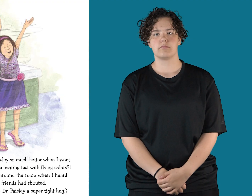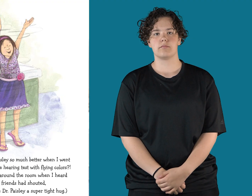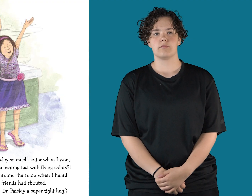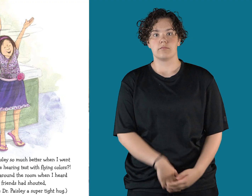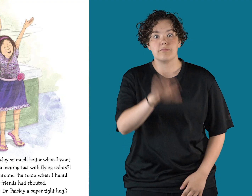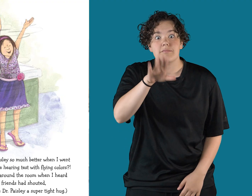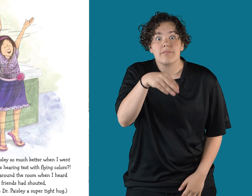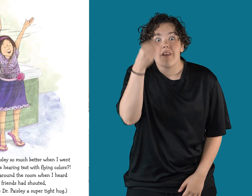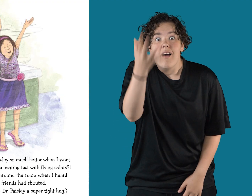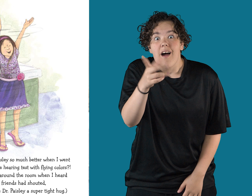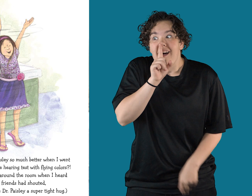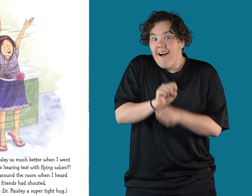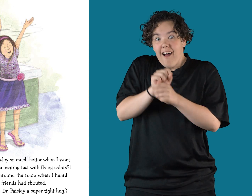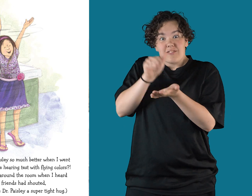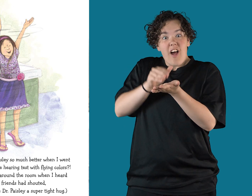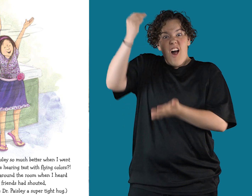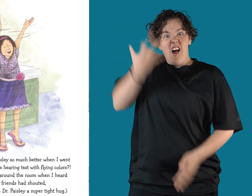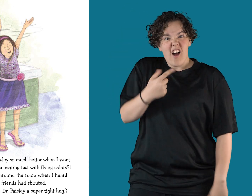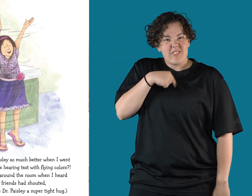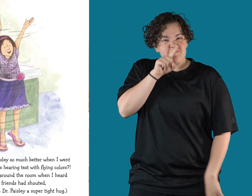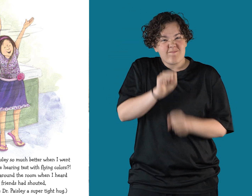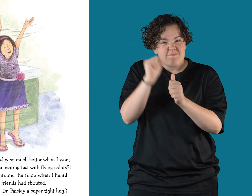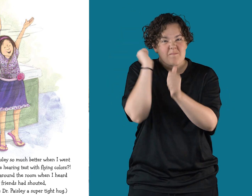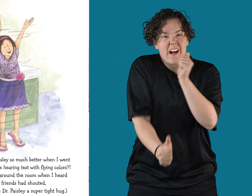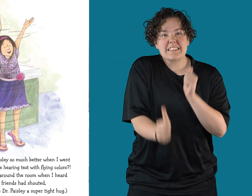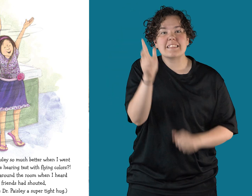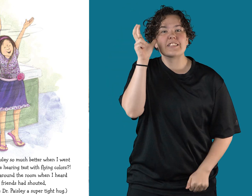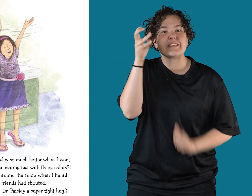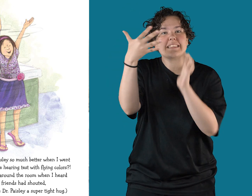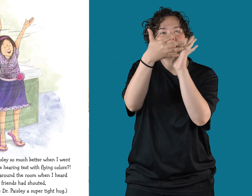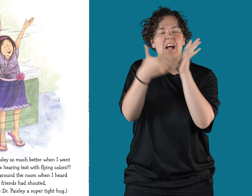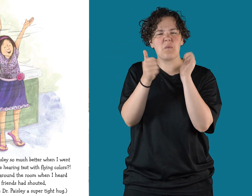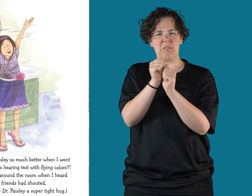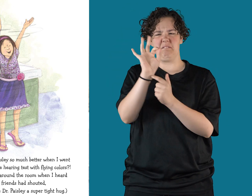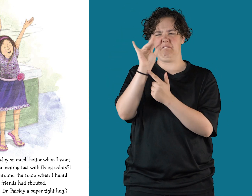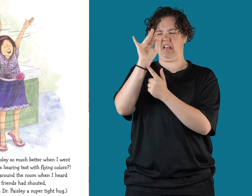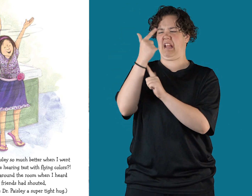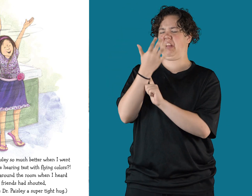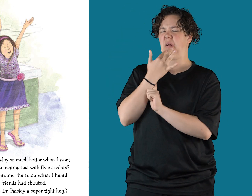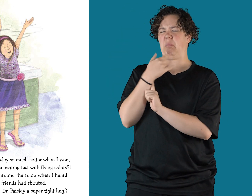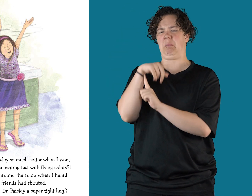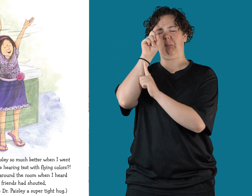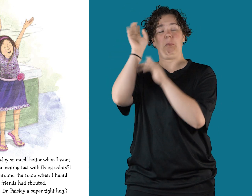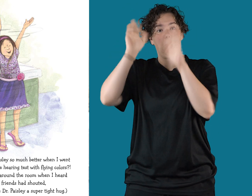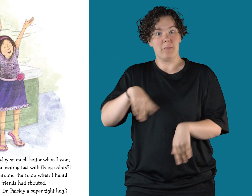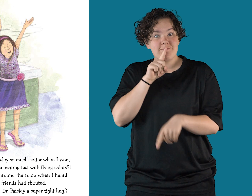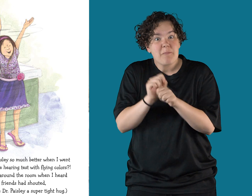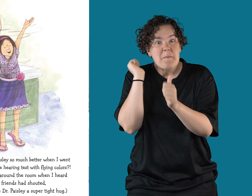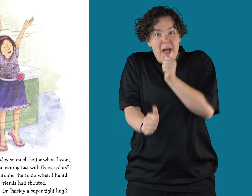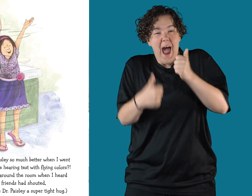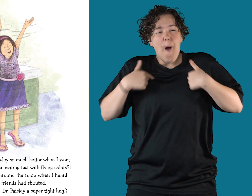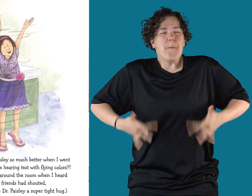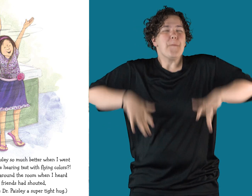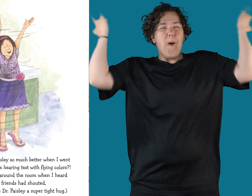Would you believe I heard Dr. Paisley so much better when I went back for a checkup and I passed the hearing test with flying colors?